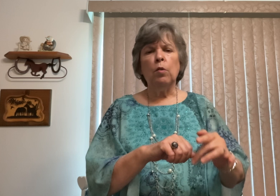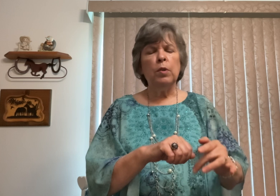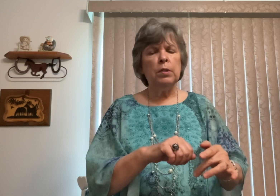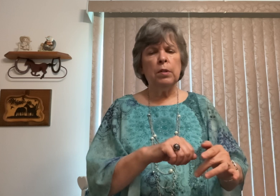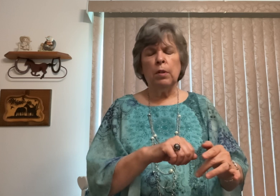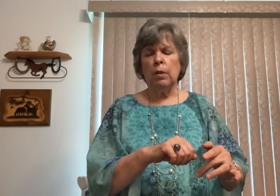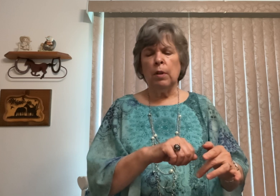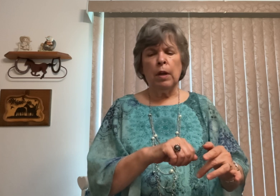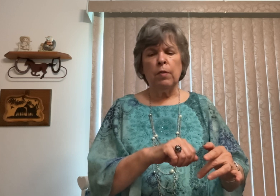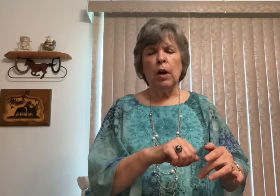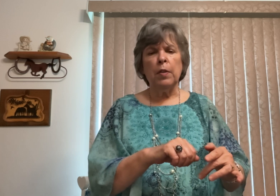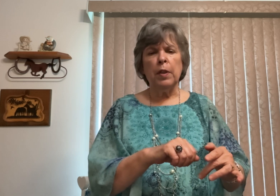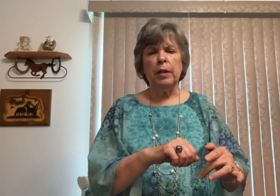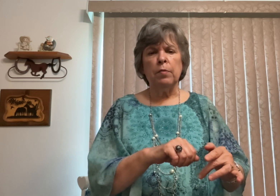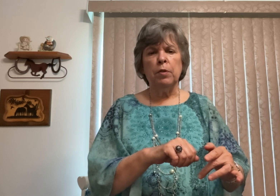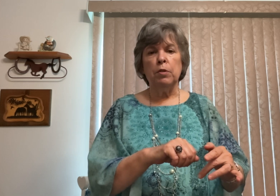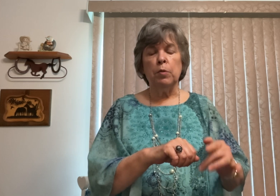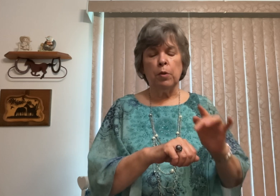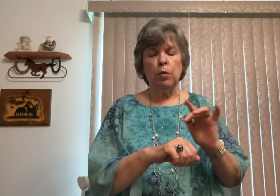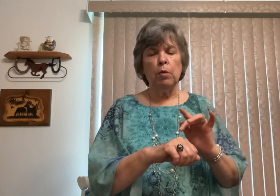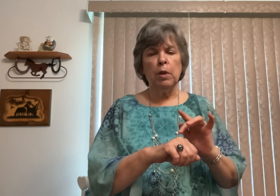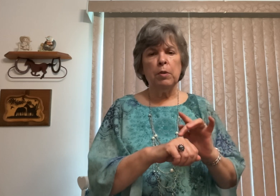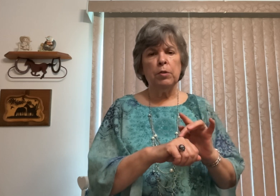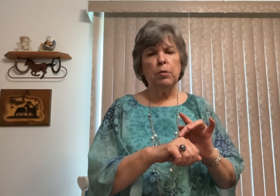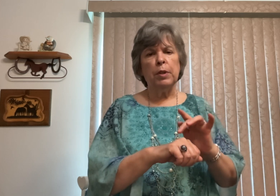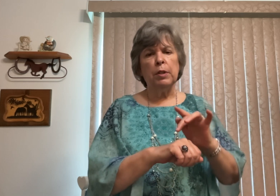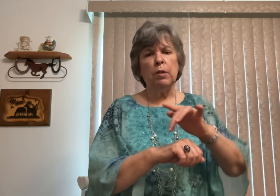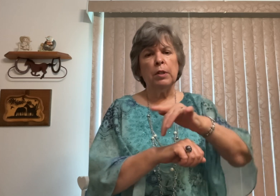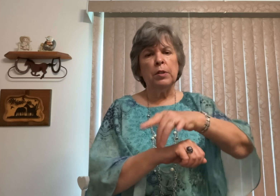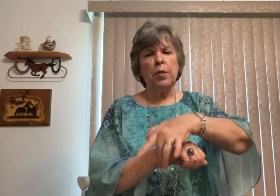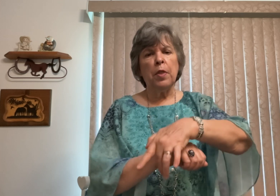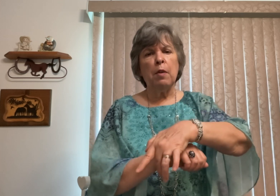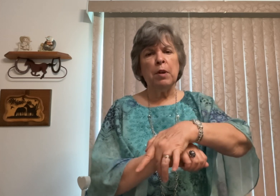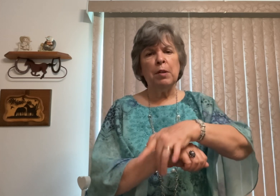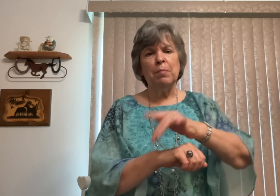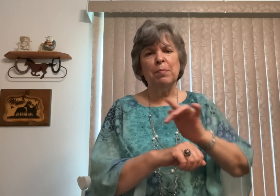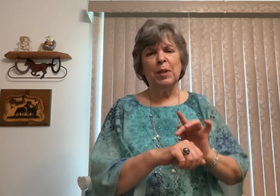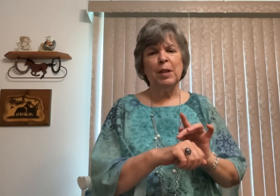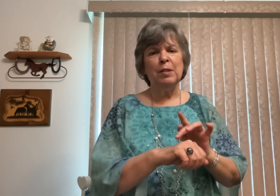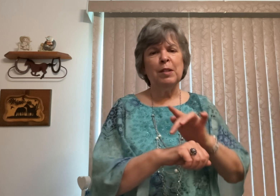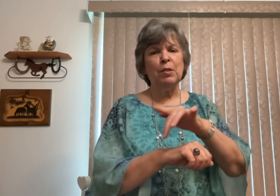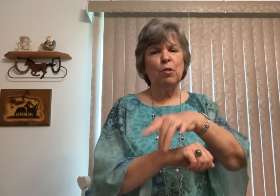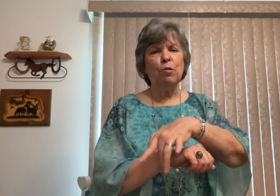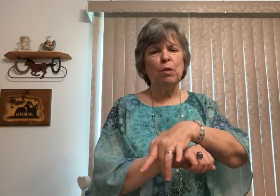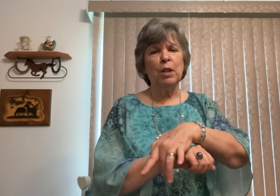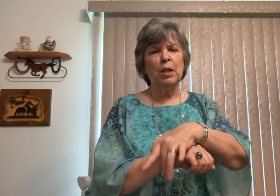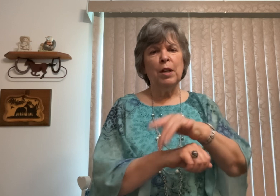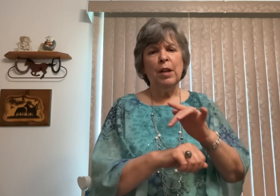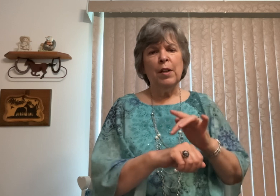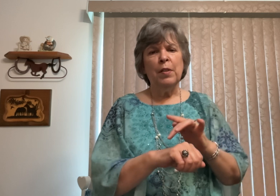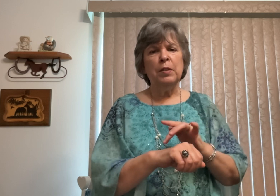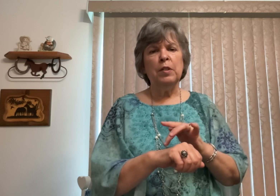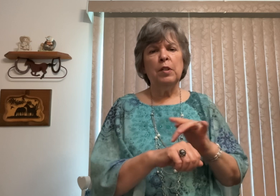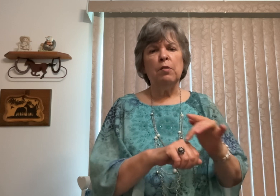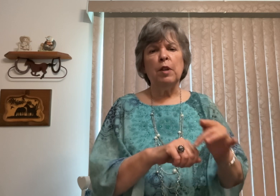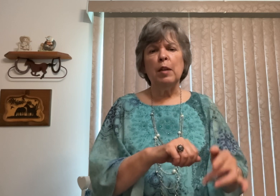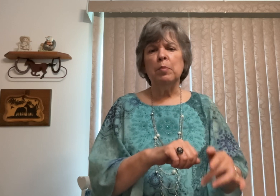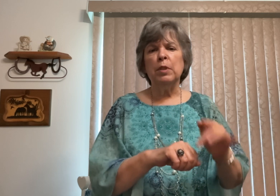always have gotten that confused with early, which is going across that way. Okay, so that's early. This is either empty